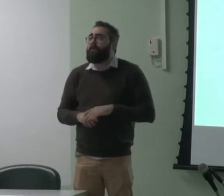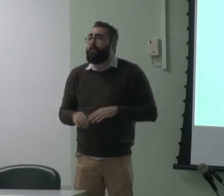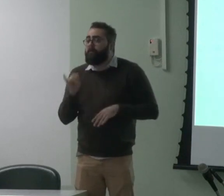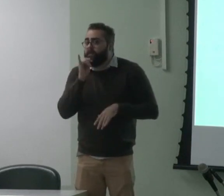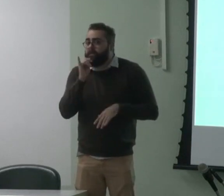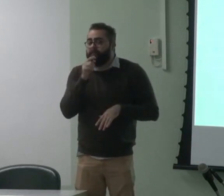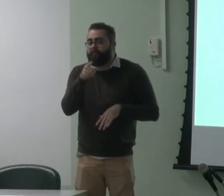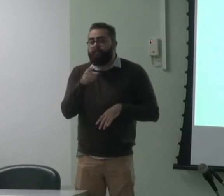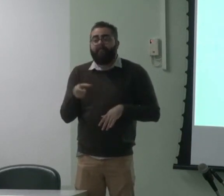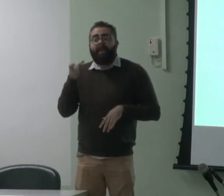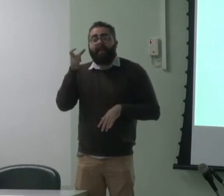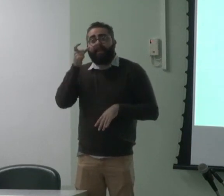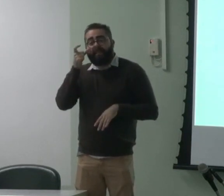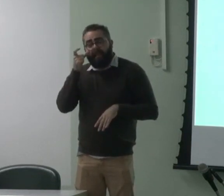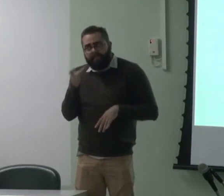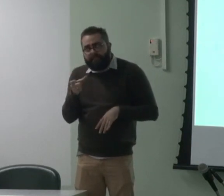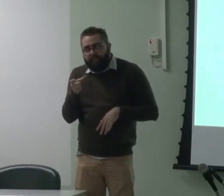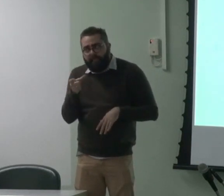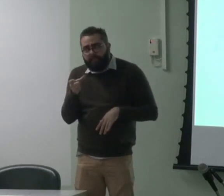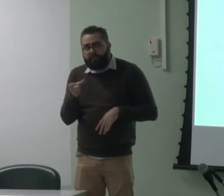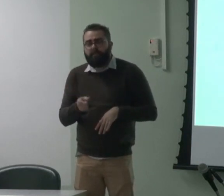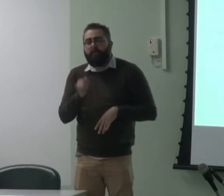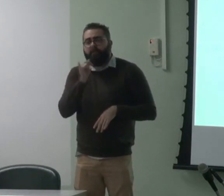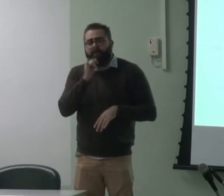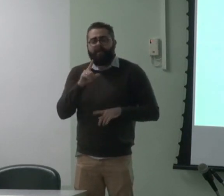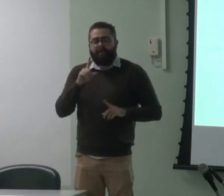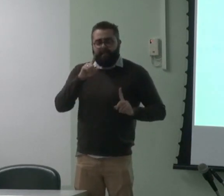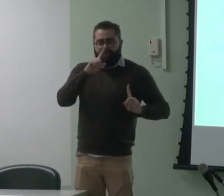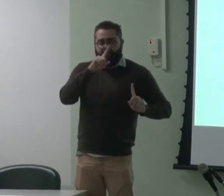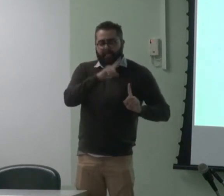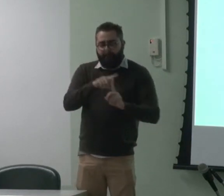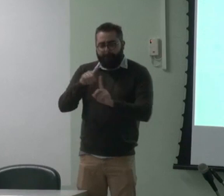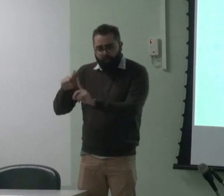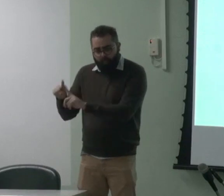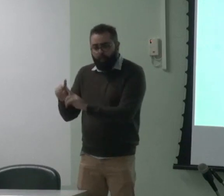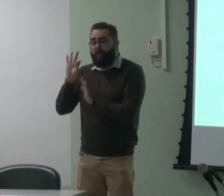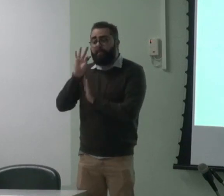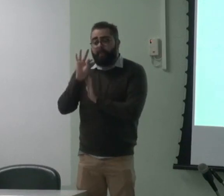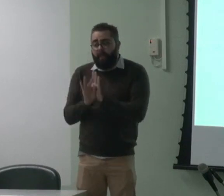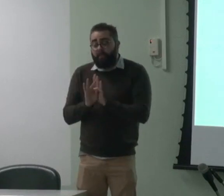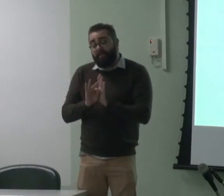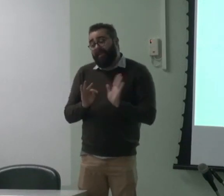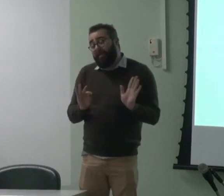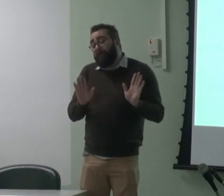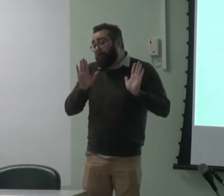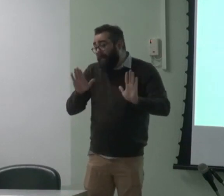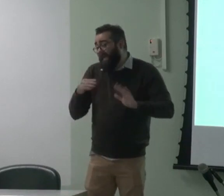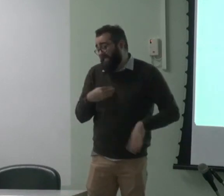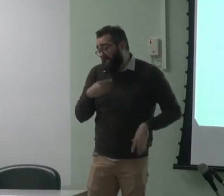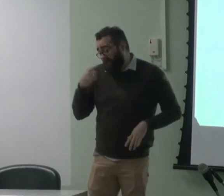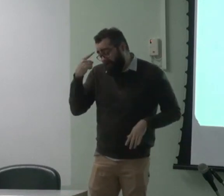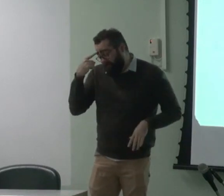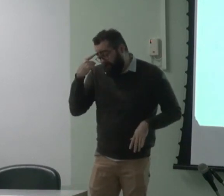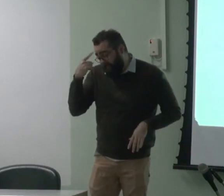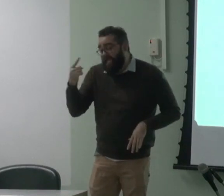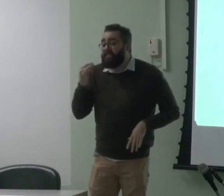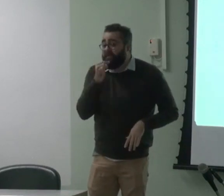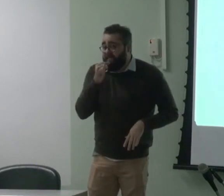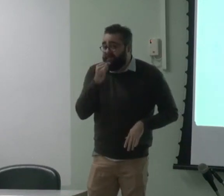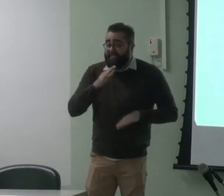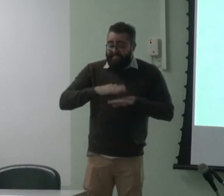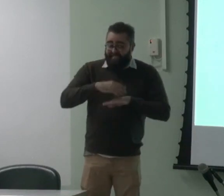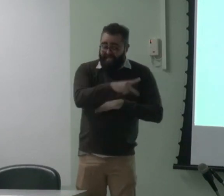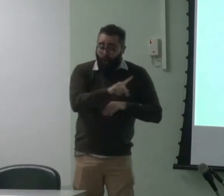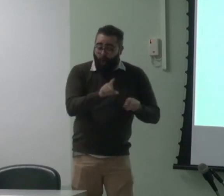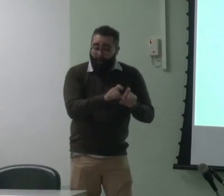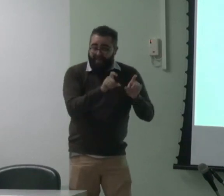for studying such type of text, but I am afraid that it's difficult for the automatic tools as well.